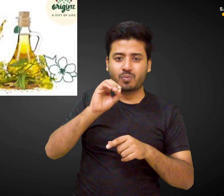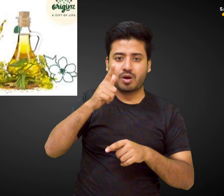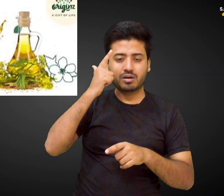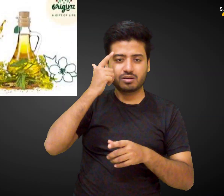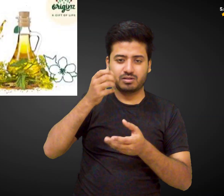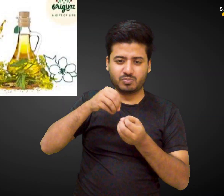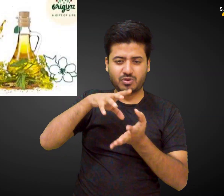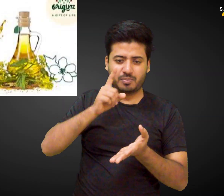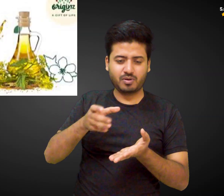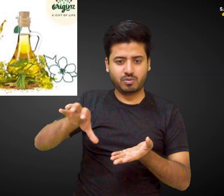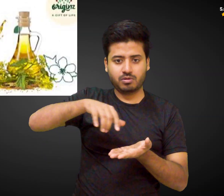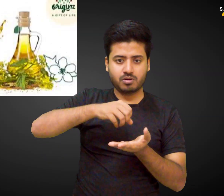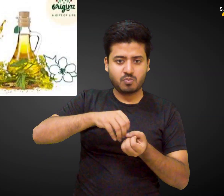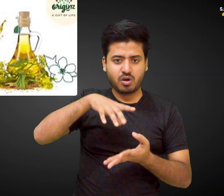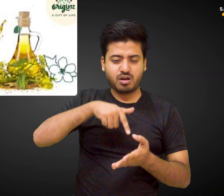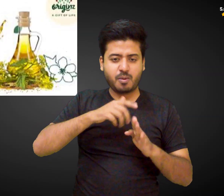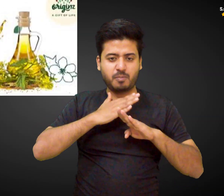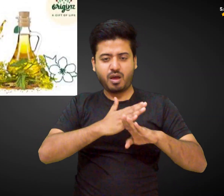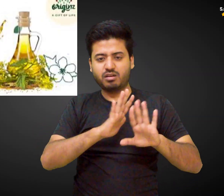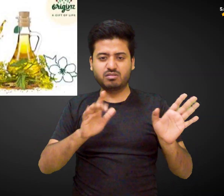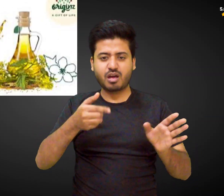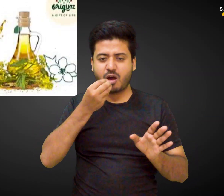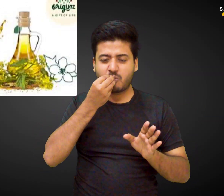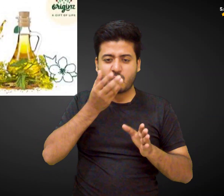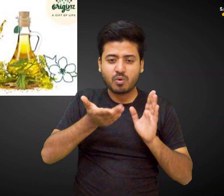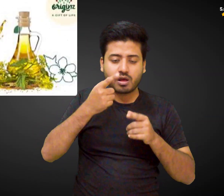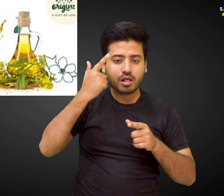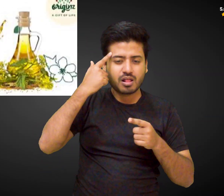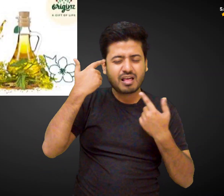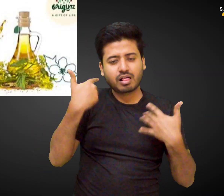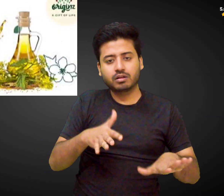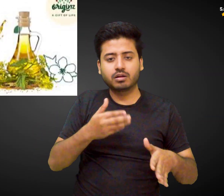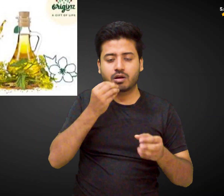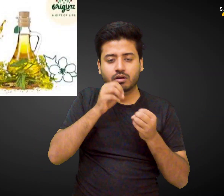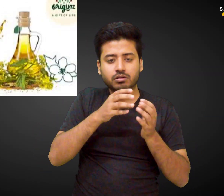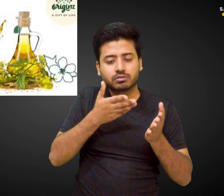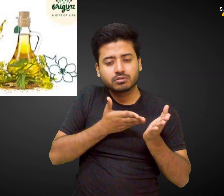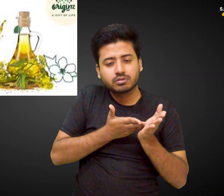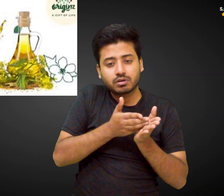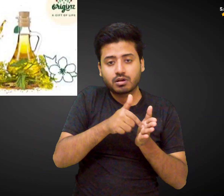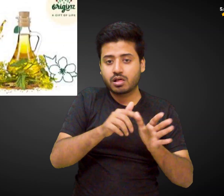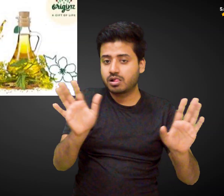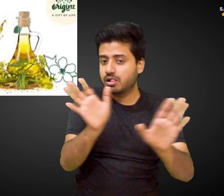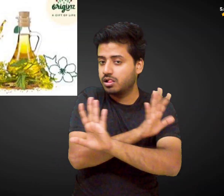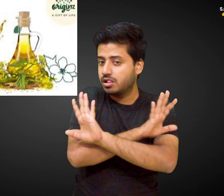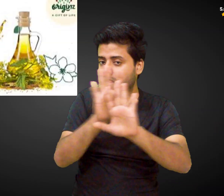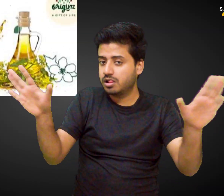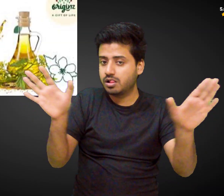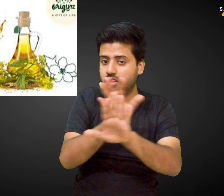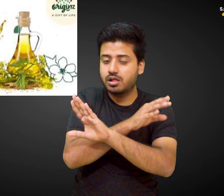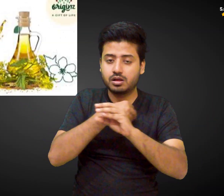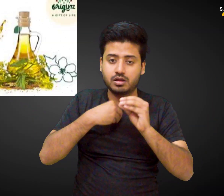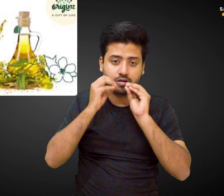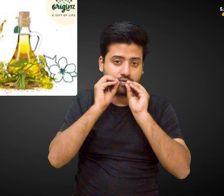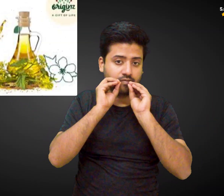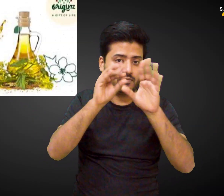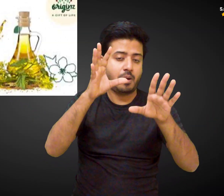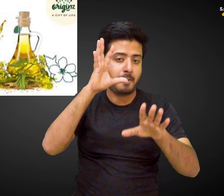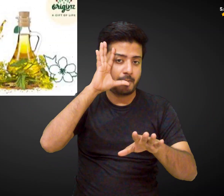photoaging, damage from sun exposure. This is likely due to the oil's potent antioxidants, which boost the skin's defenses against